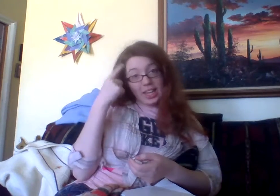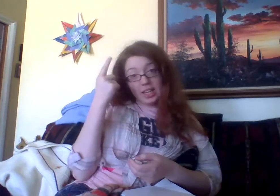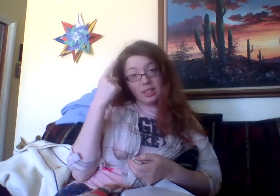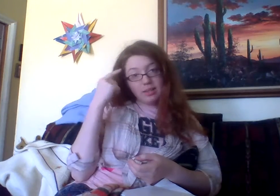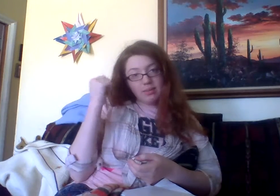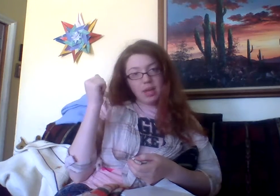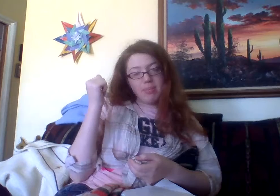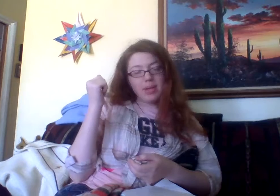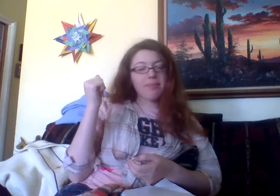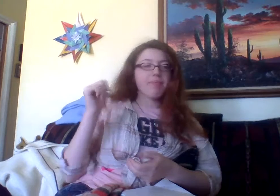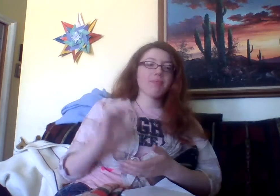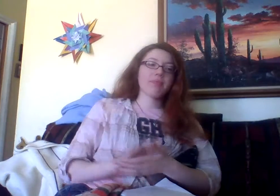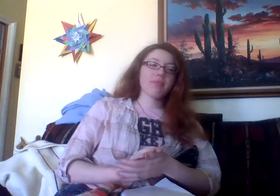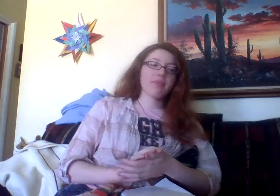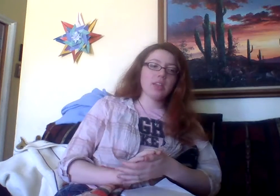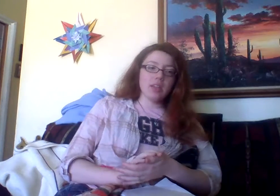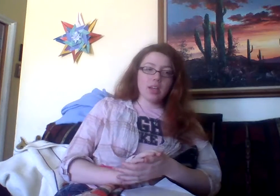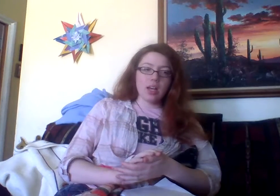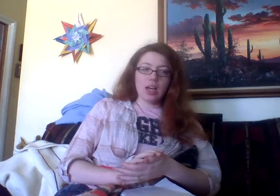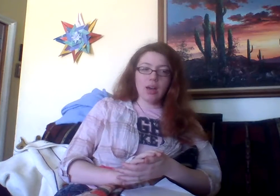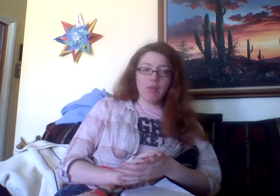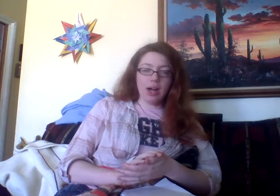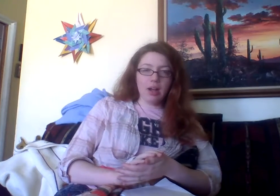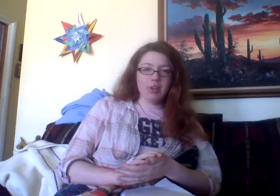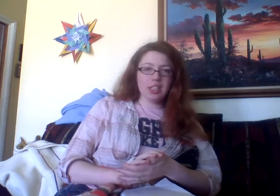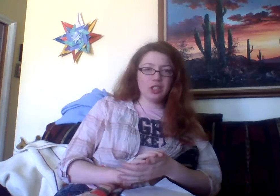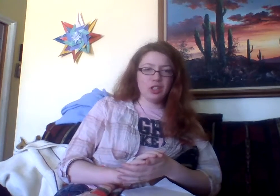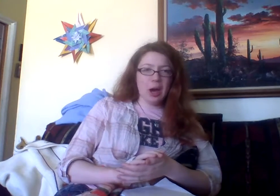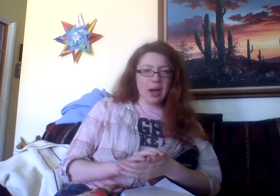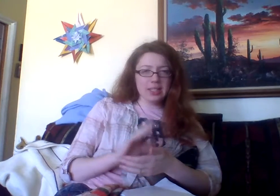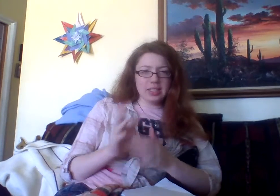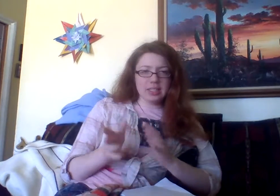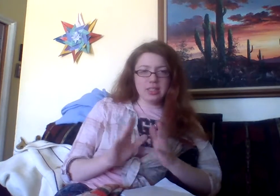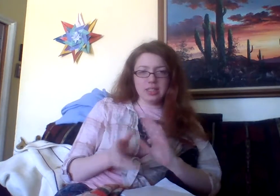think, maybe. While when it's not,